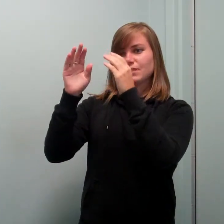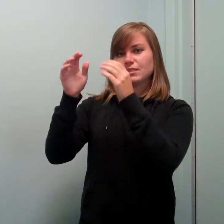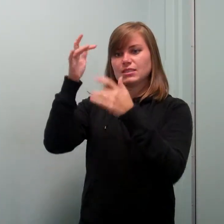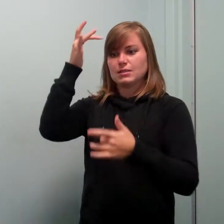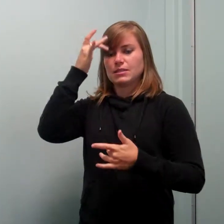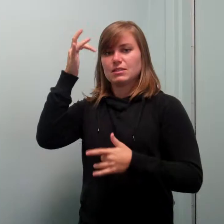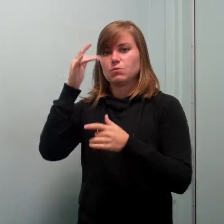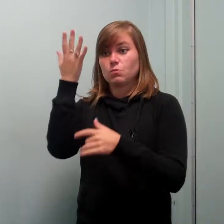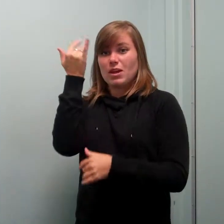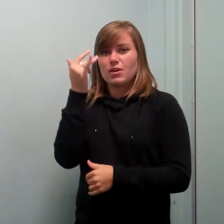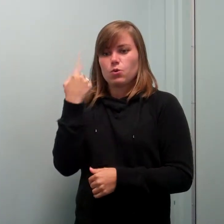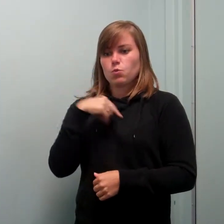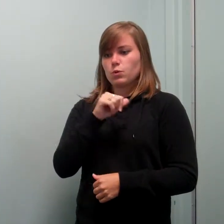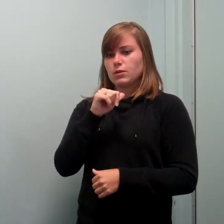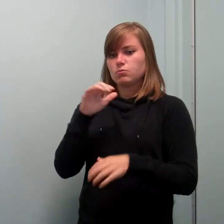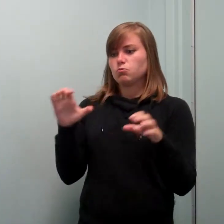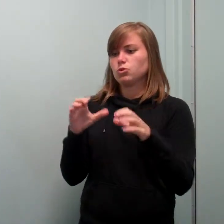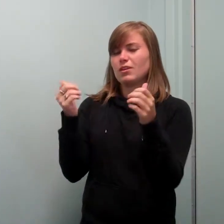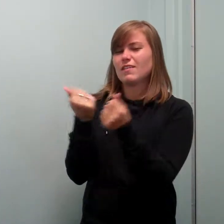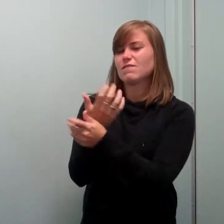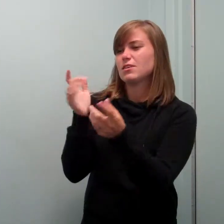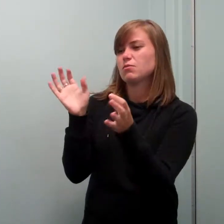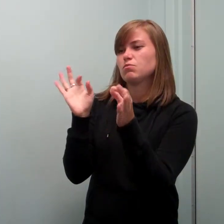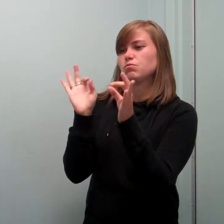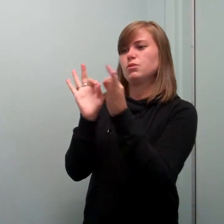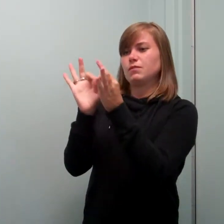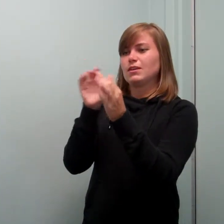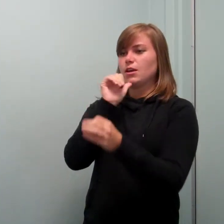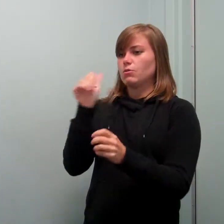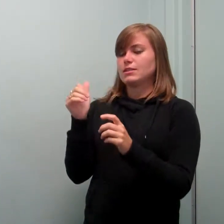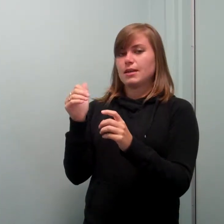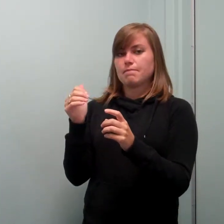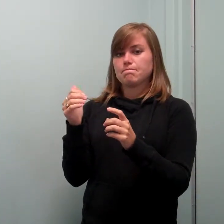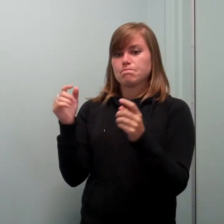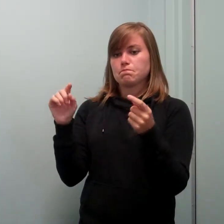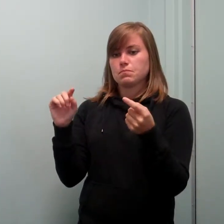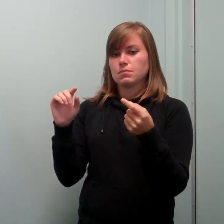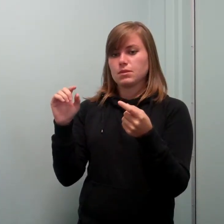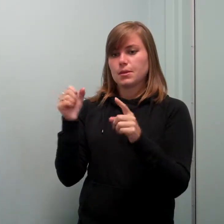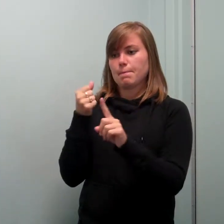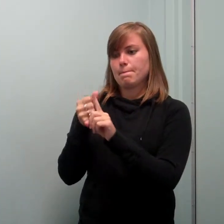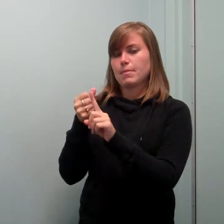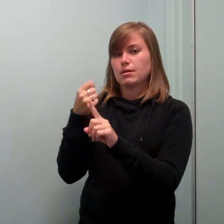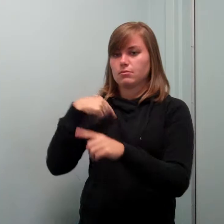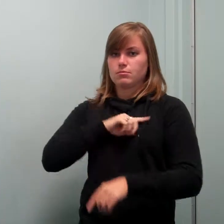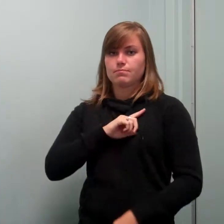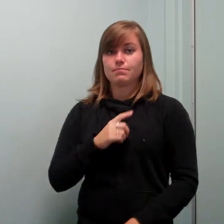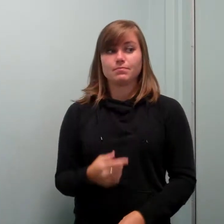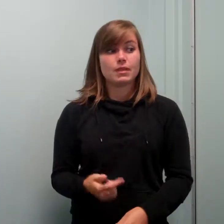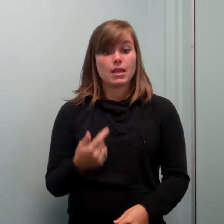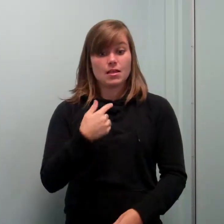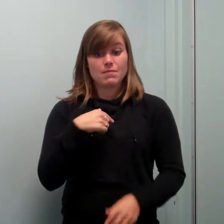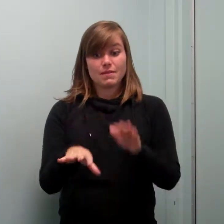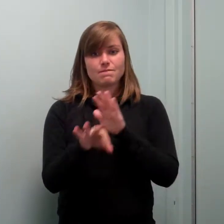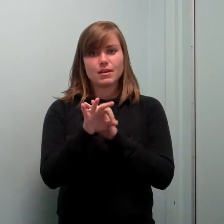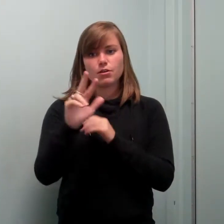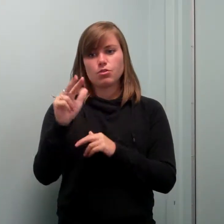everything right and it won't come and get us. I'm looking for a third way. I'm preparing to get Alzheimer's disease.